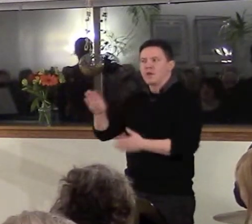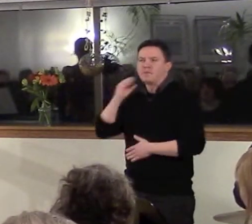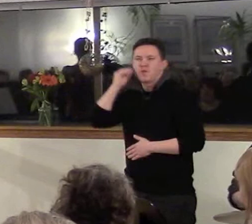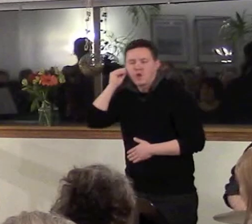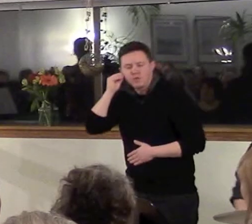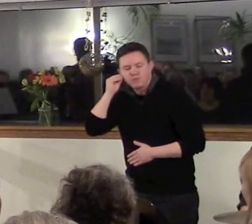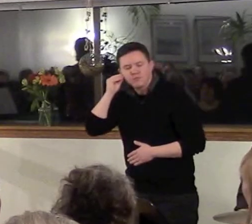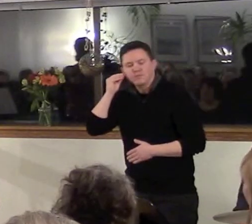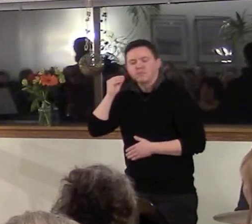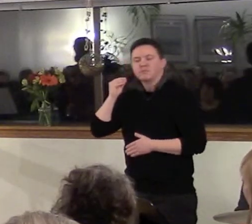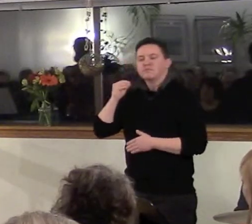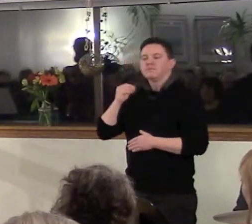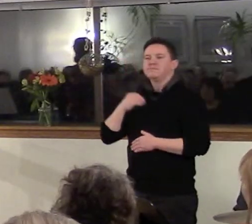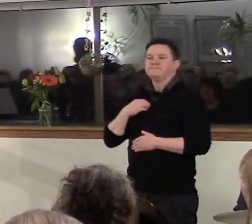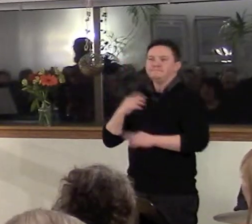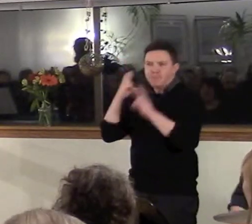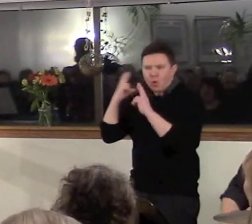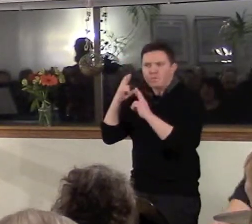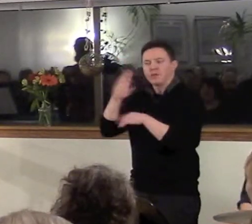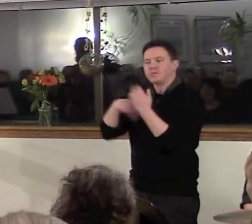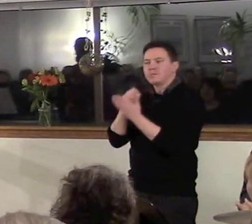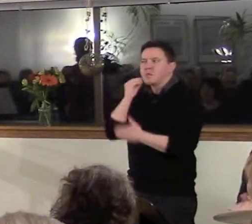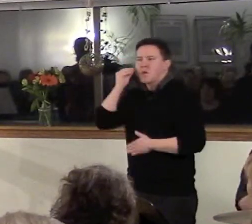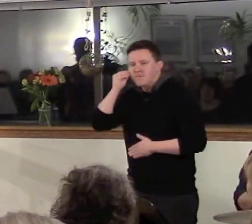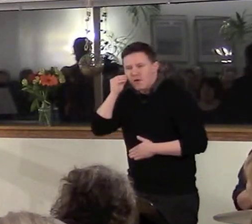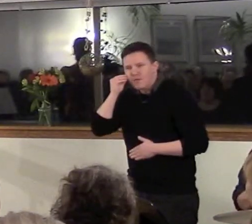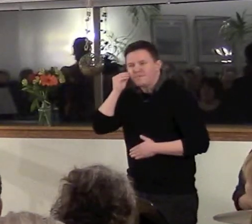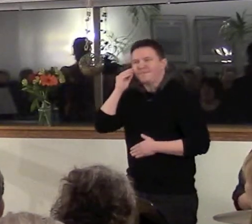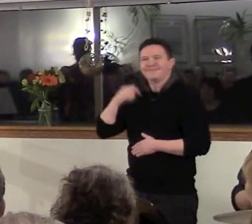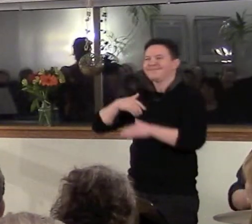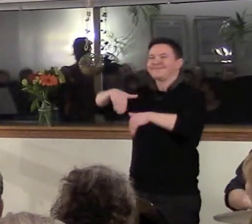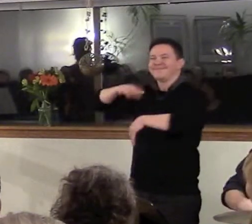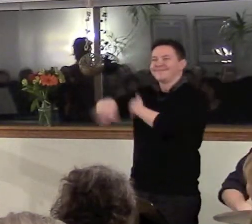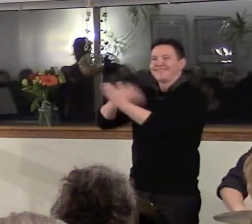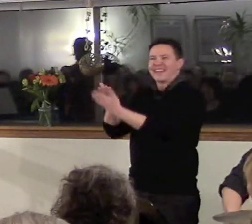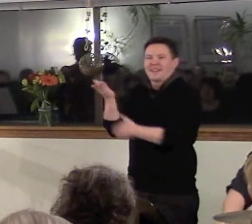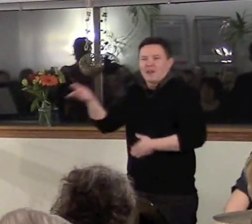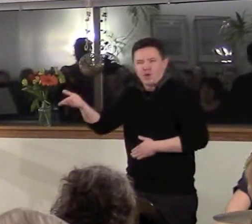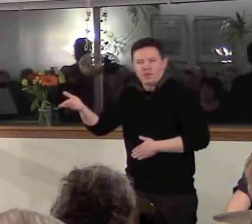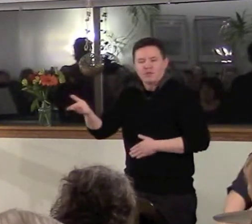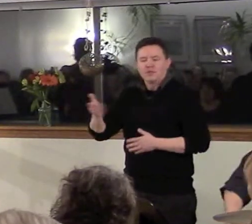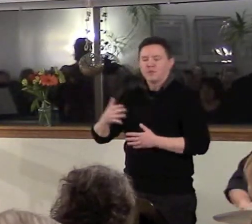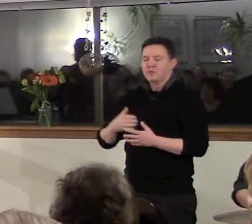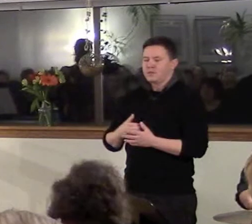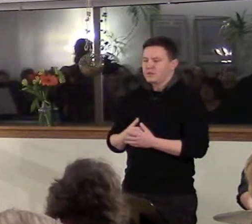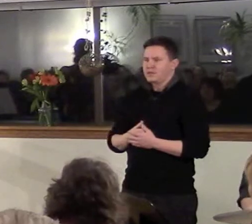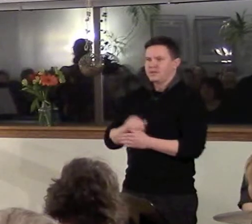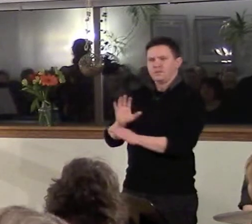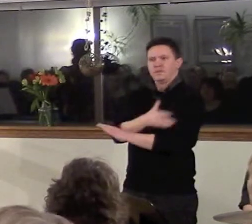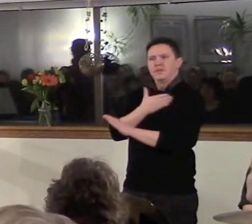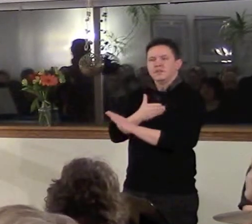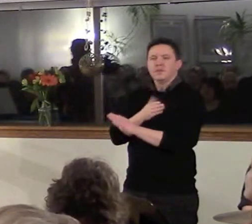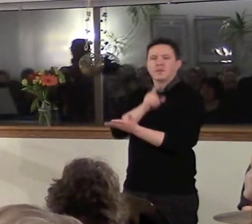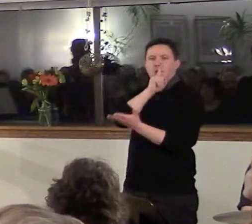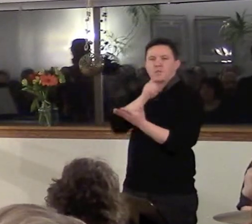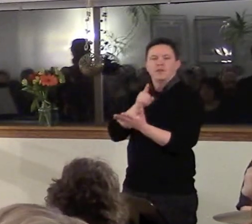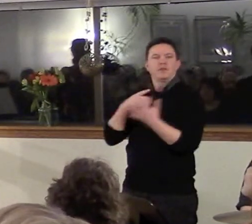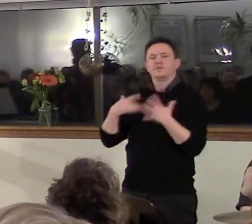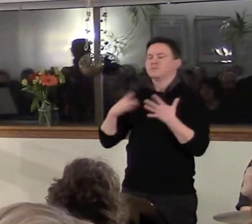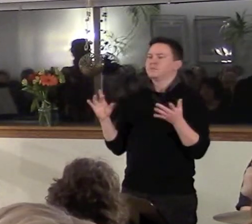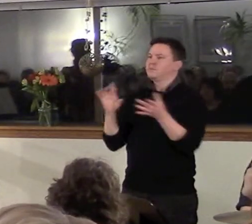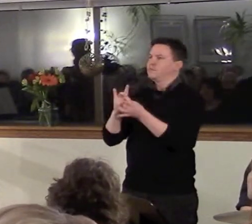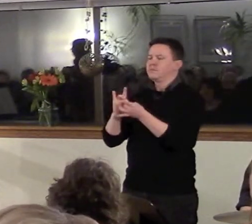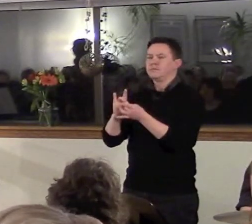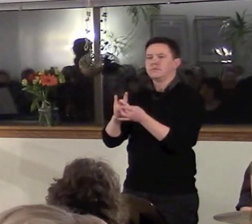there, or they think they know they're going to get there, and they're not there quite yet. And this song speaks to that, and I